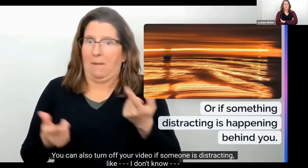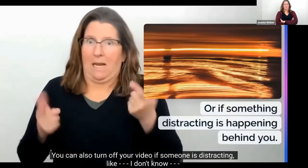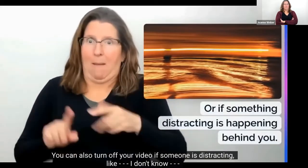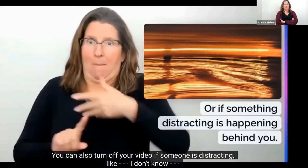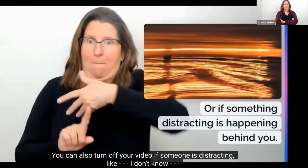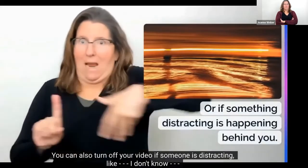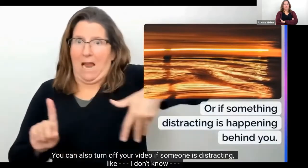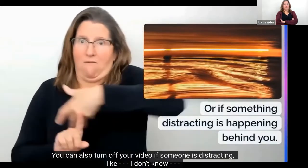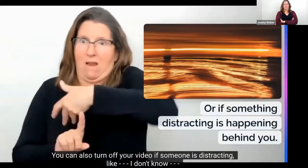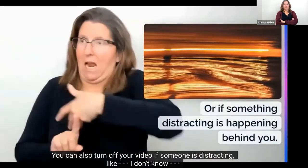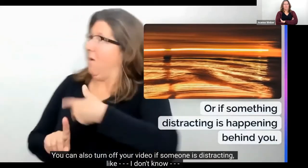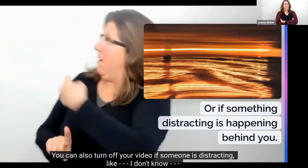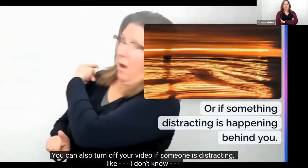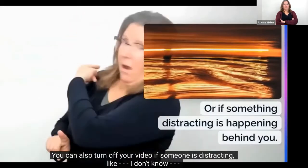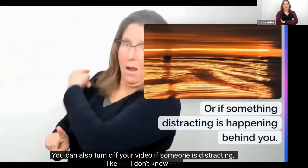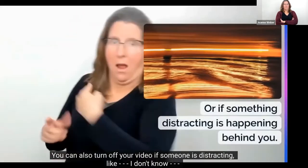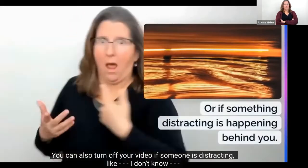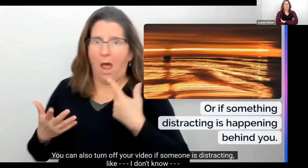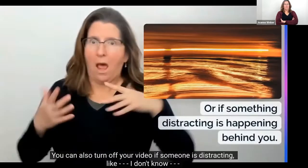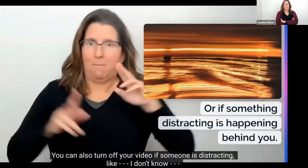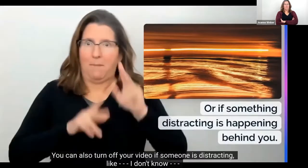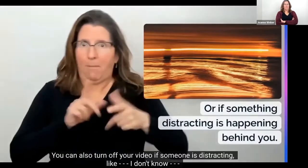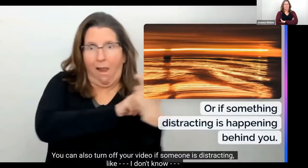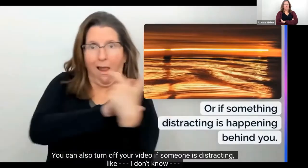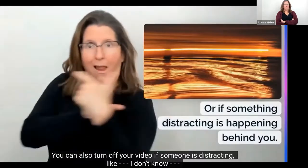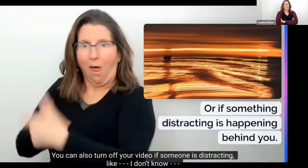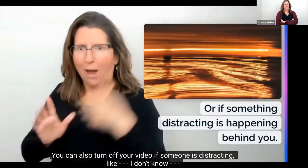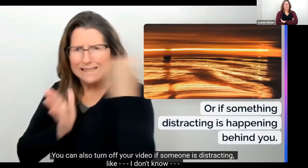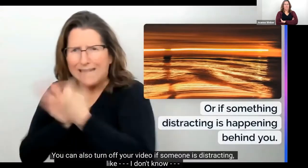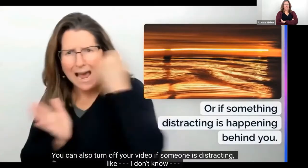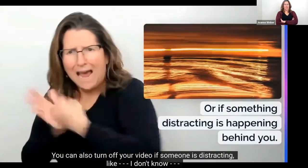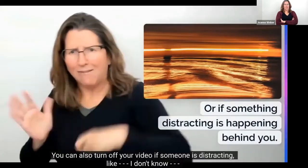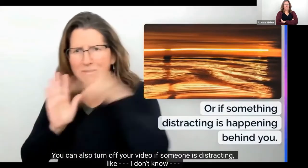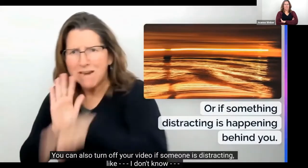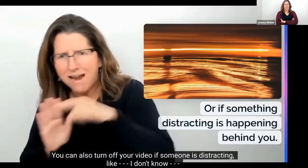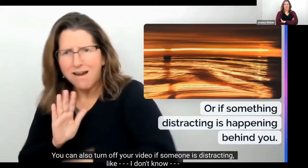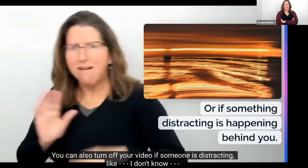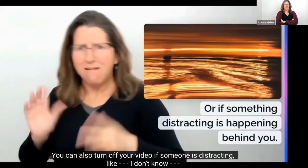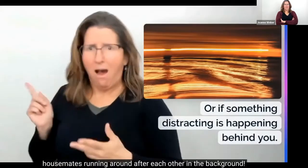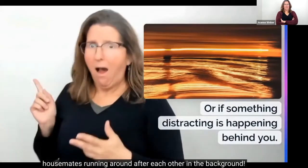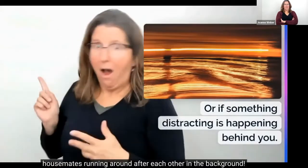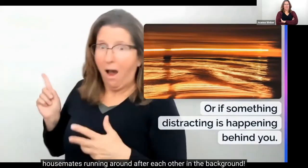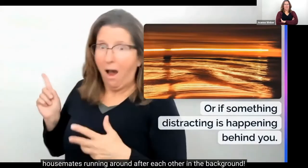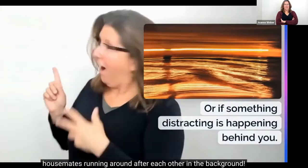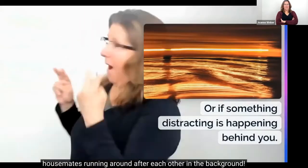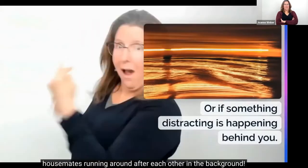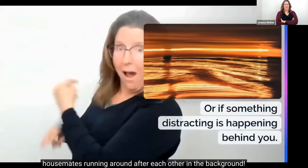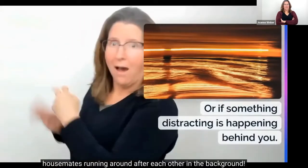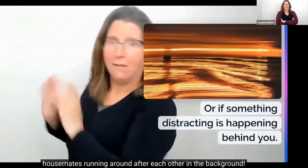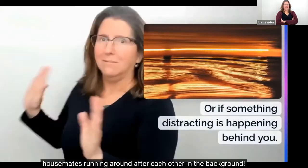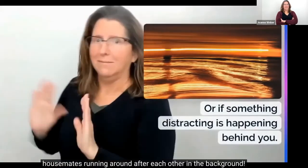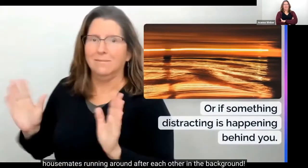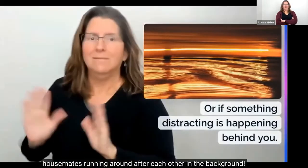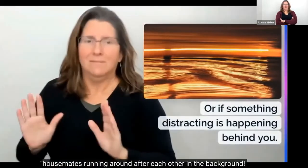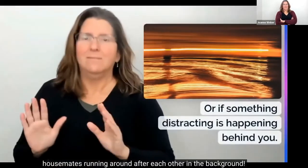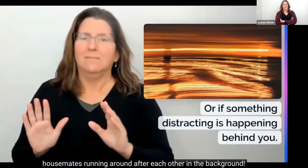You can also turn off your video if someone is distracting, like, I don't know, housemates running around after each